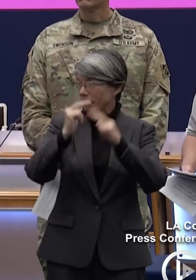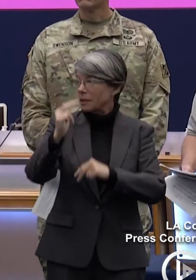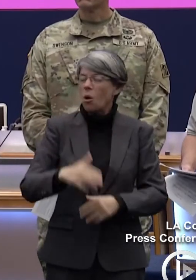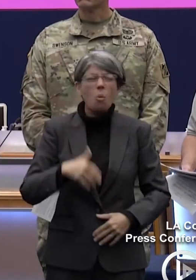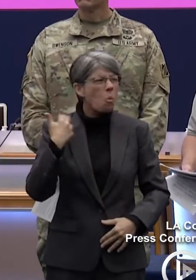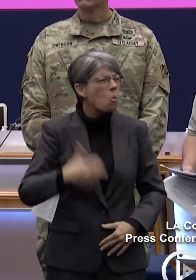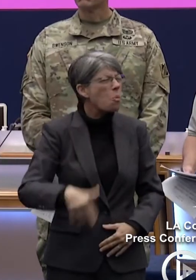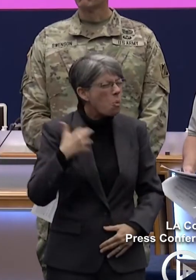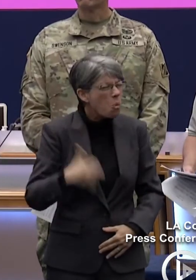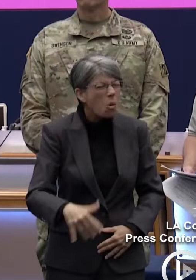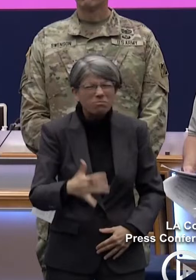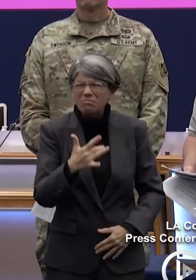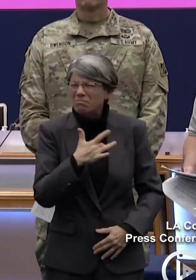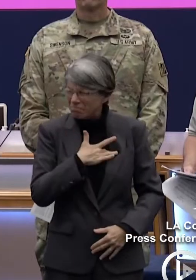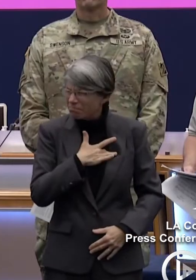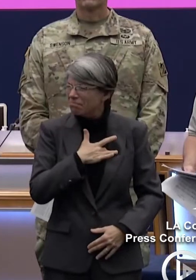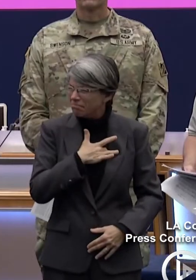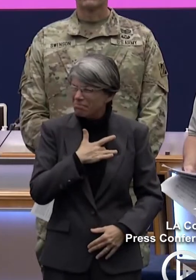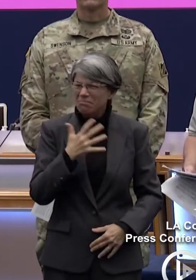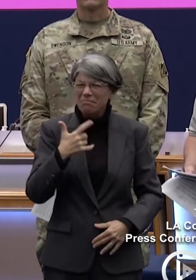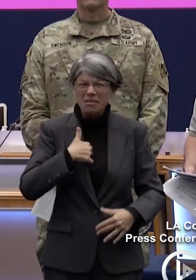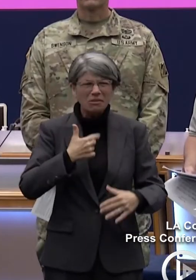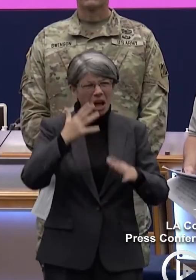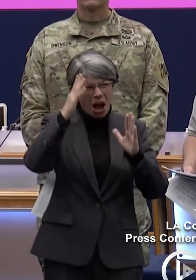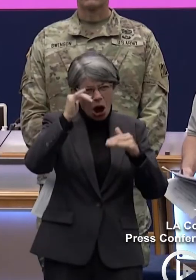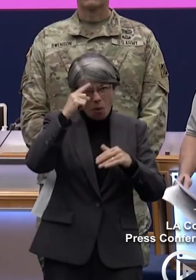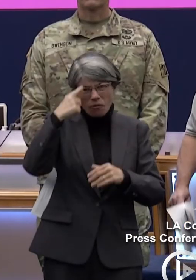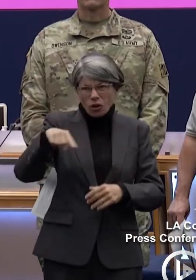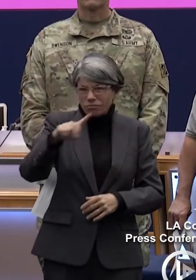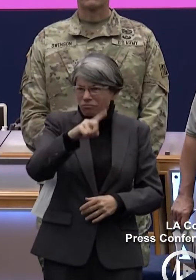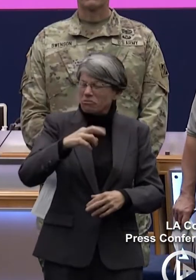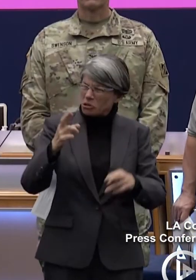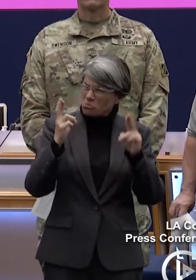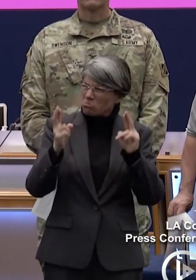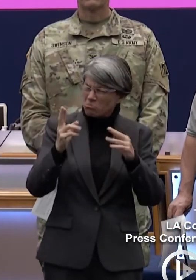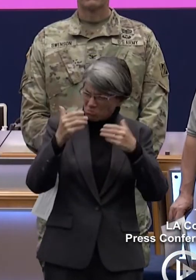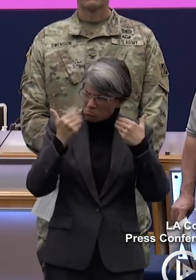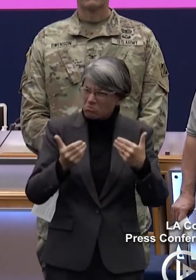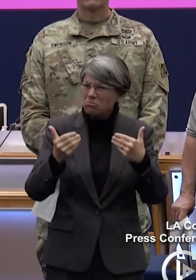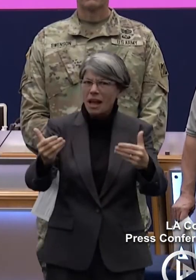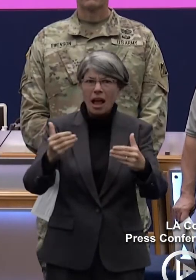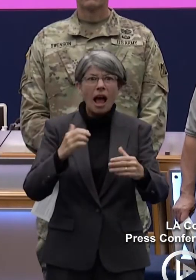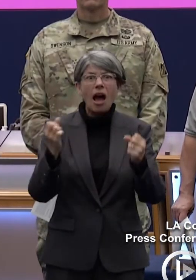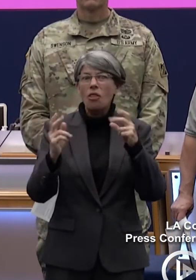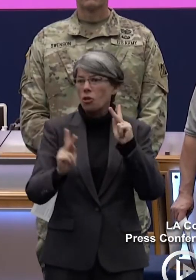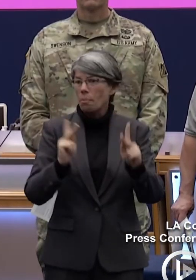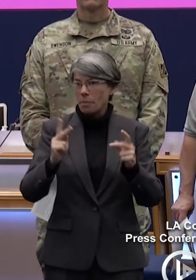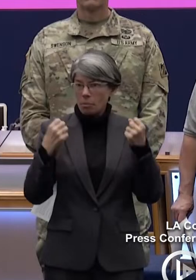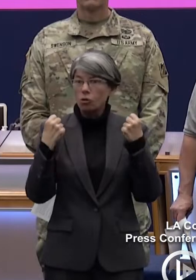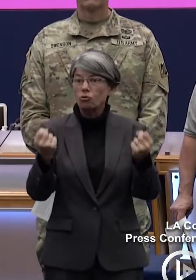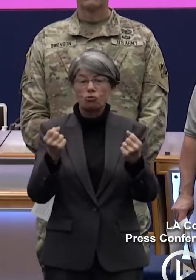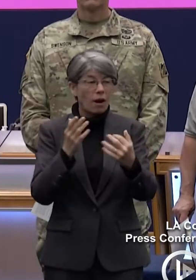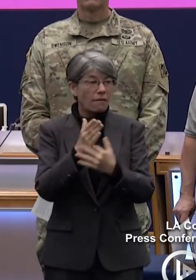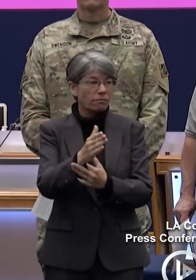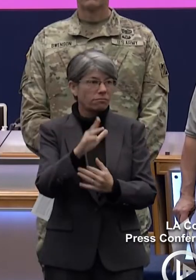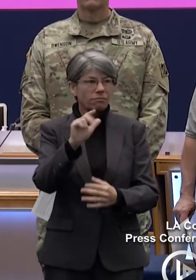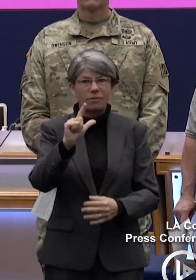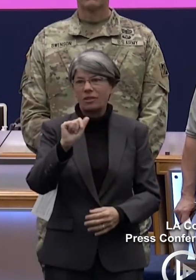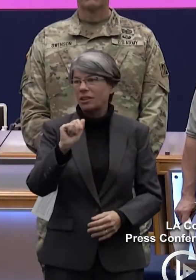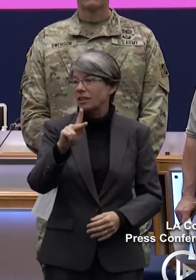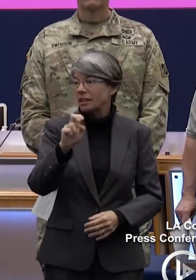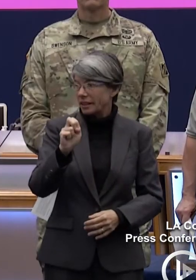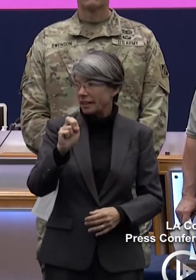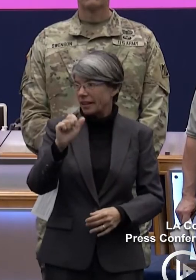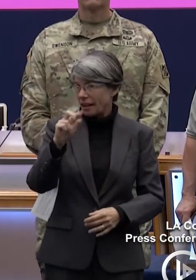a symbol of hope for every person who shops there and who drives past that building on Lake Avenue. It is a powerful